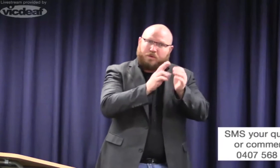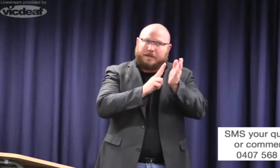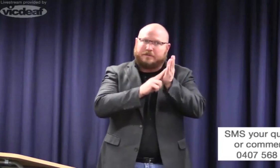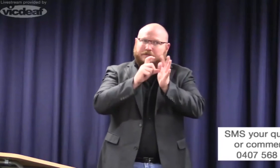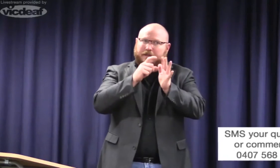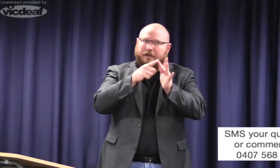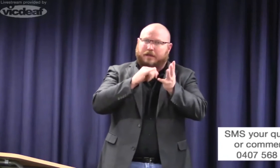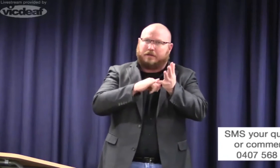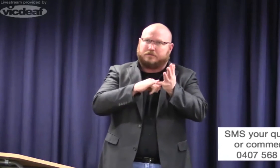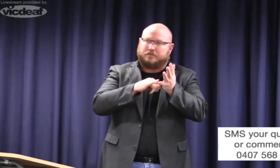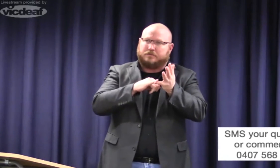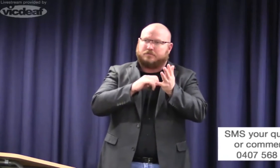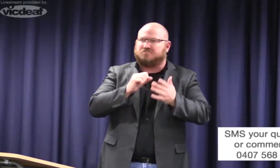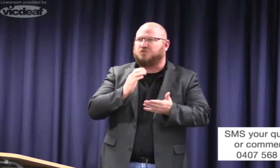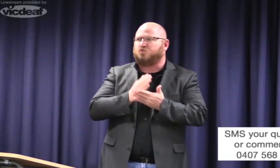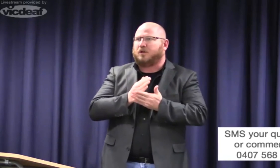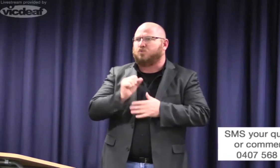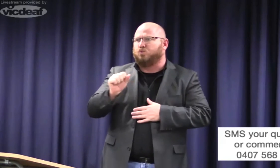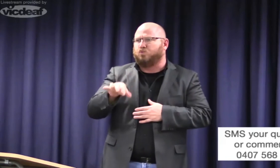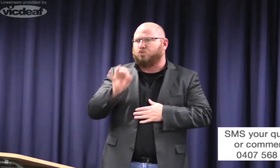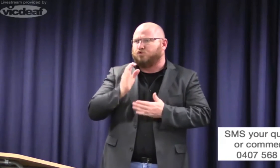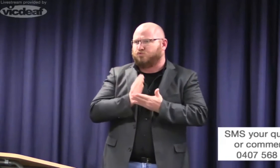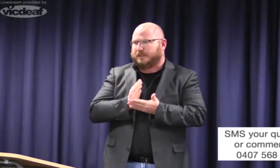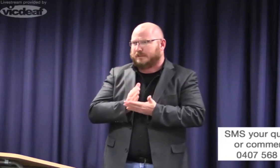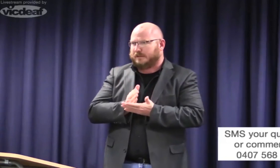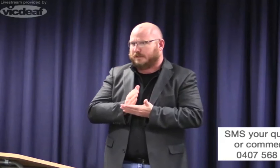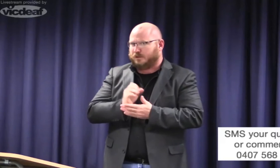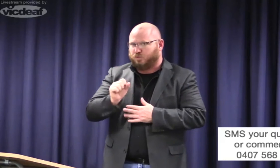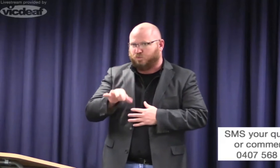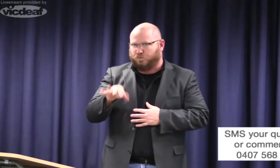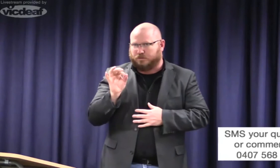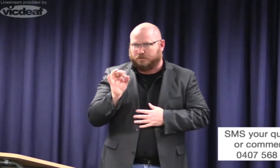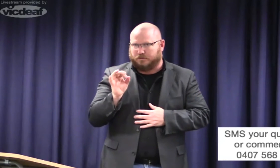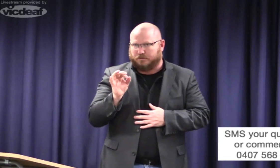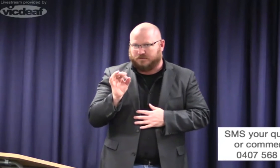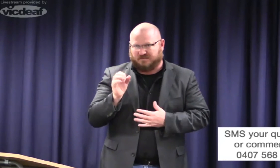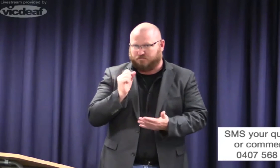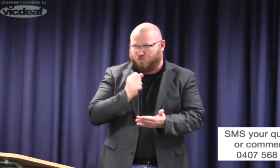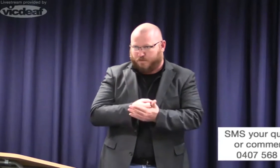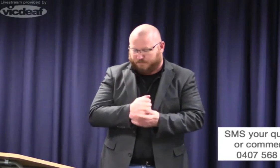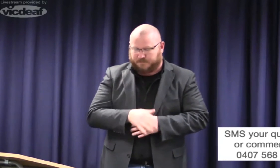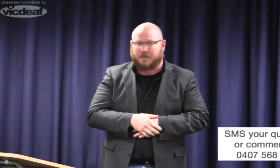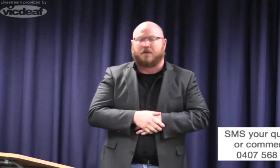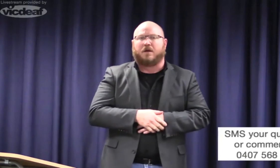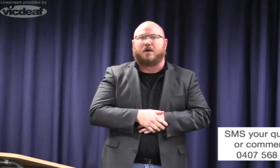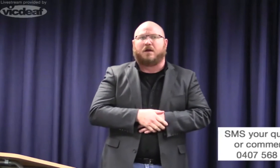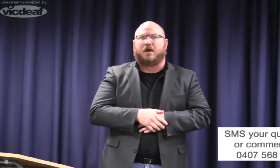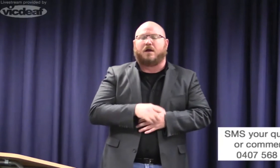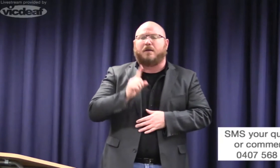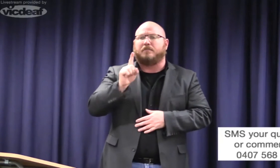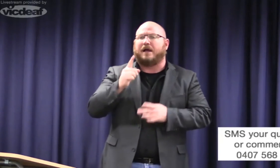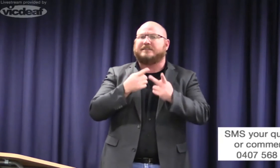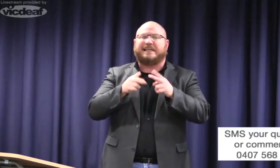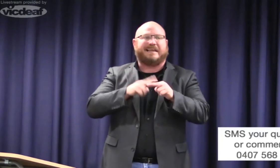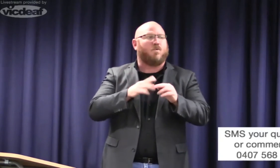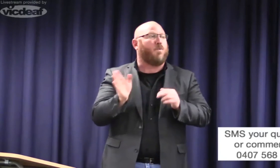Do you have to join, register with the NDIS? It's really your choice. It's up to you, Adrian. That's the bottom